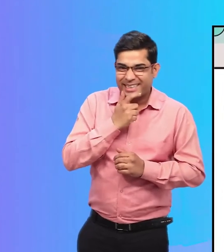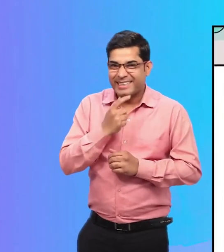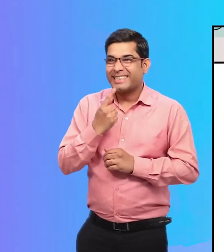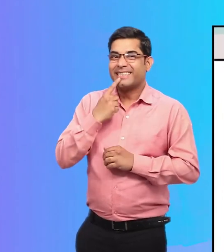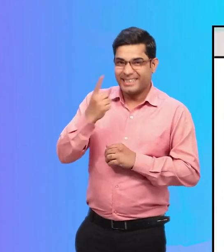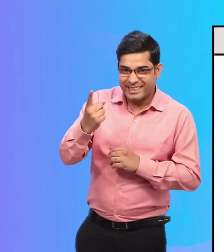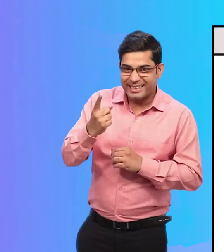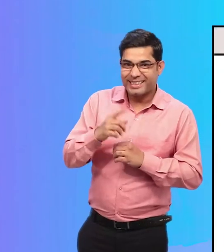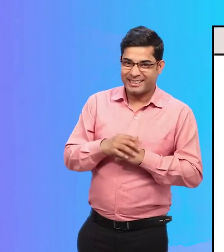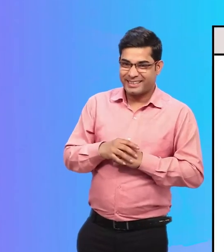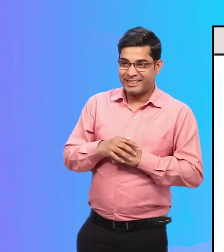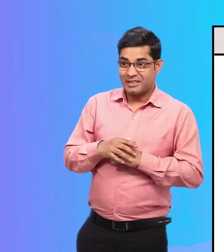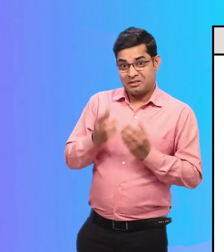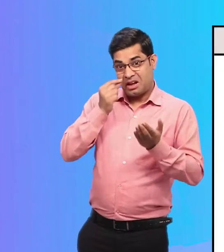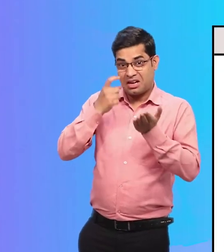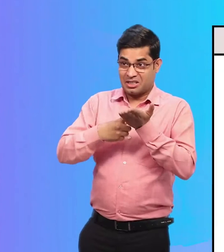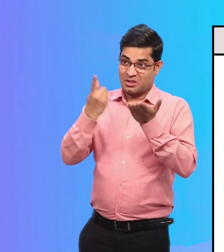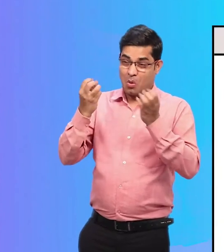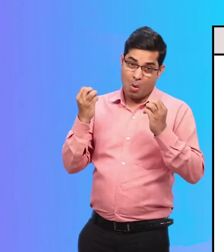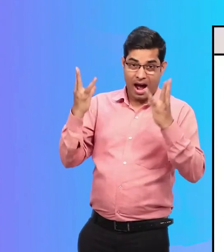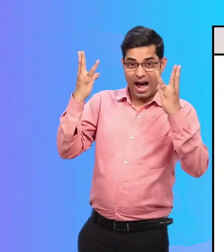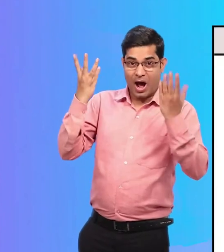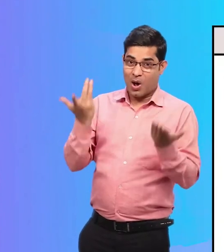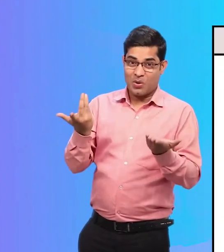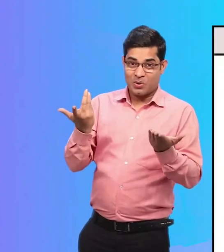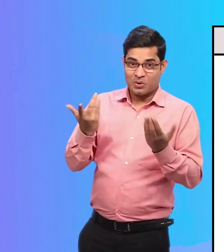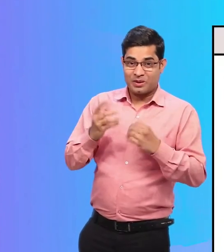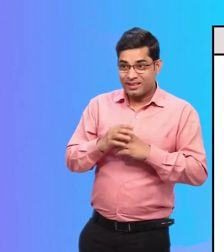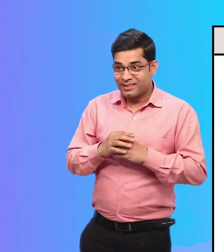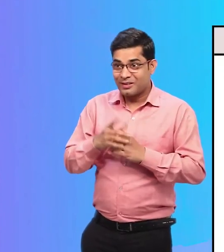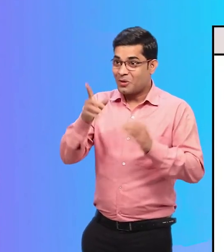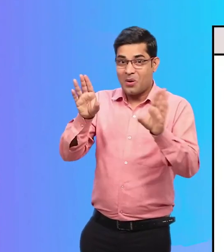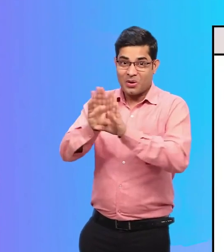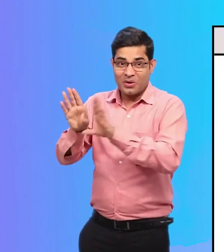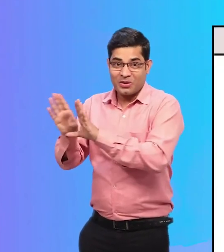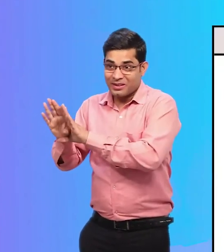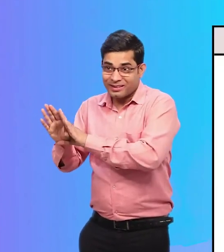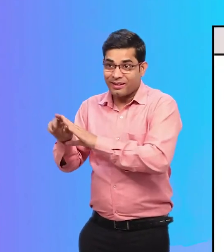giggling and saying, wow, Rohan, you have become so smart during the holidays.